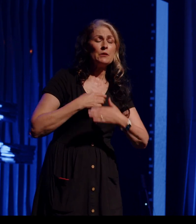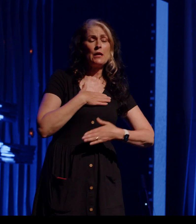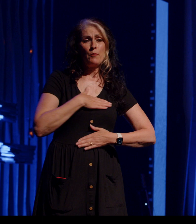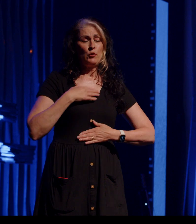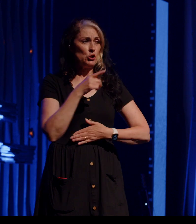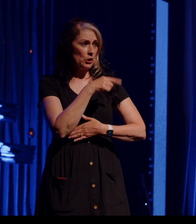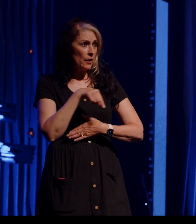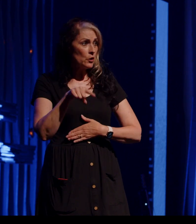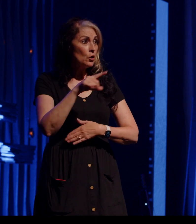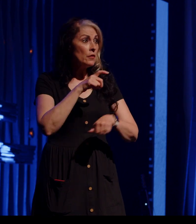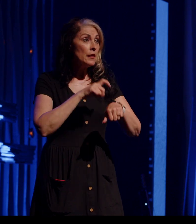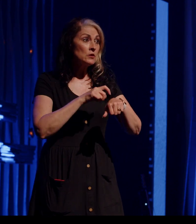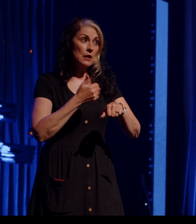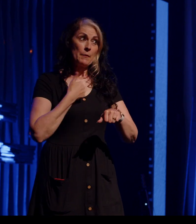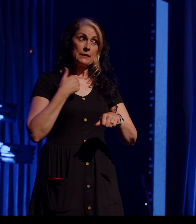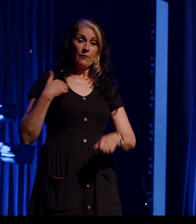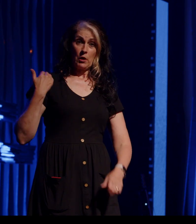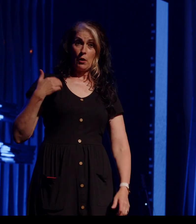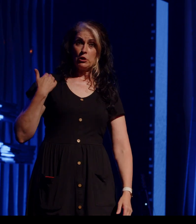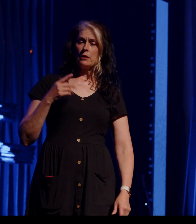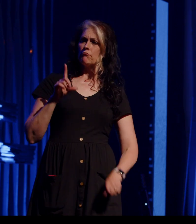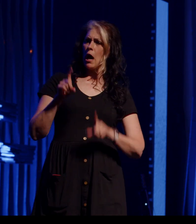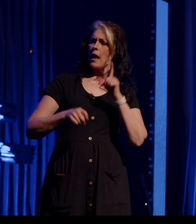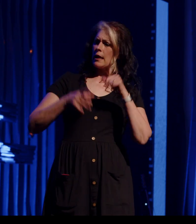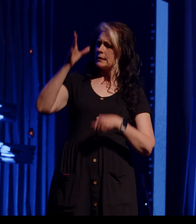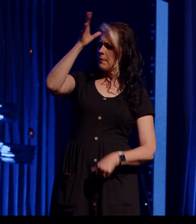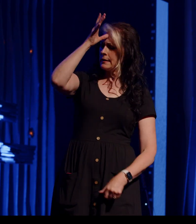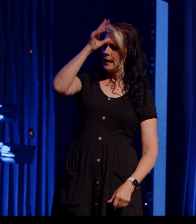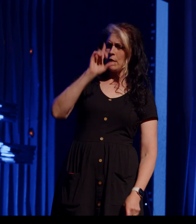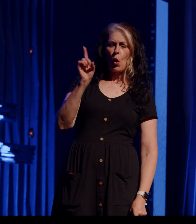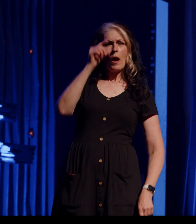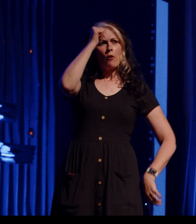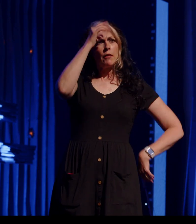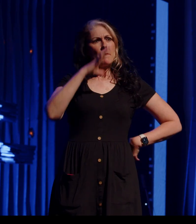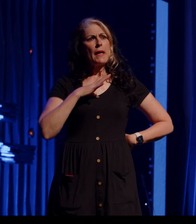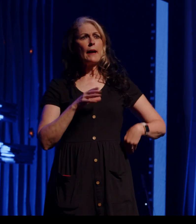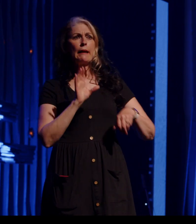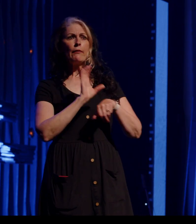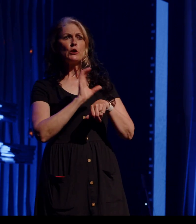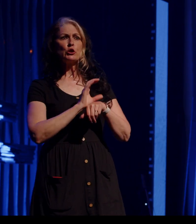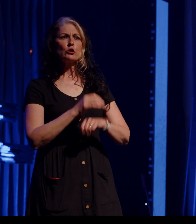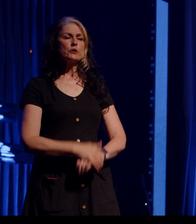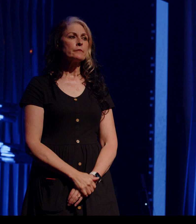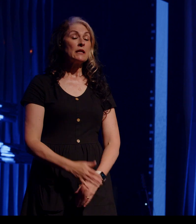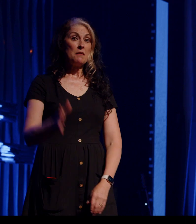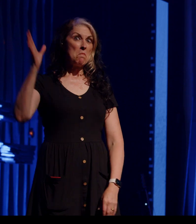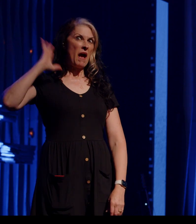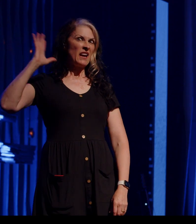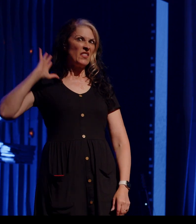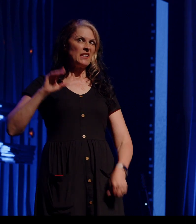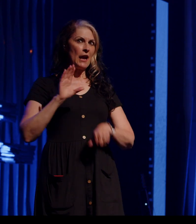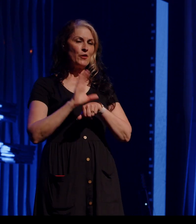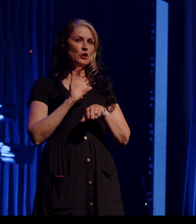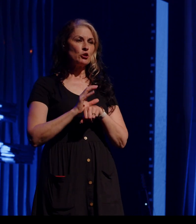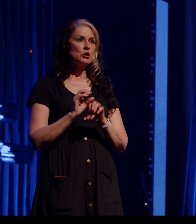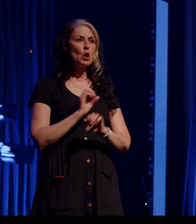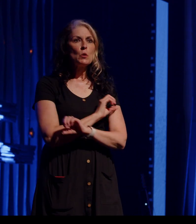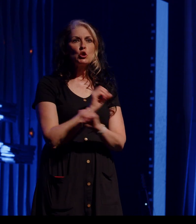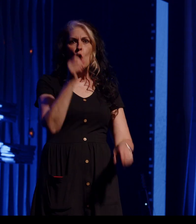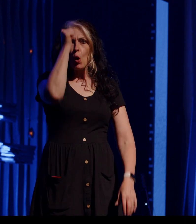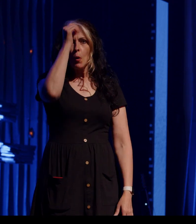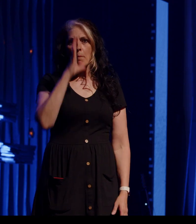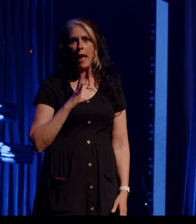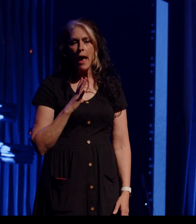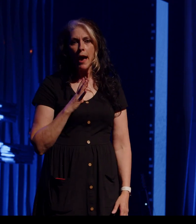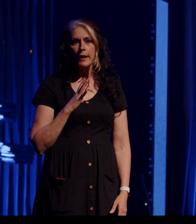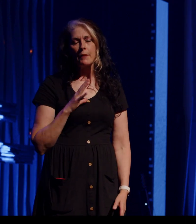you. There was a time in my young life when I asked my dad, "Where are the guys in the church?" Because in our church back in the day, there were no guys.